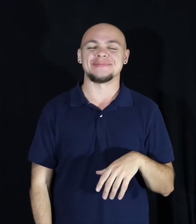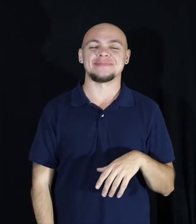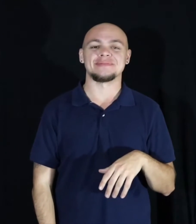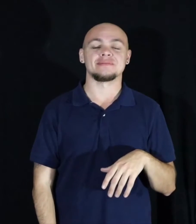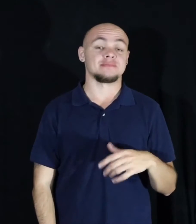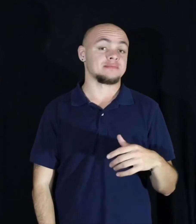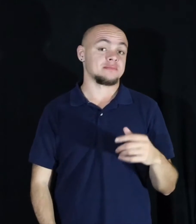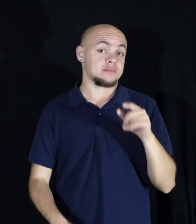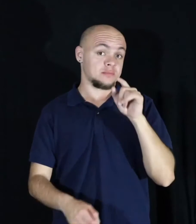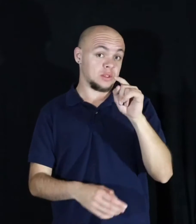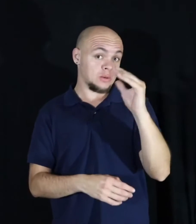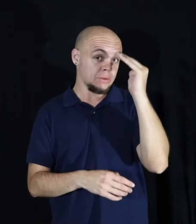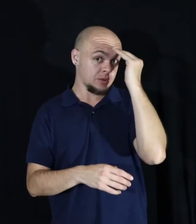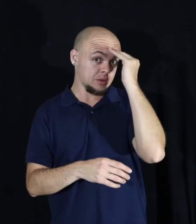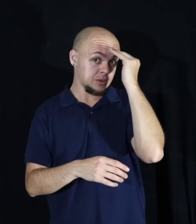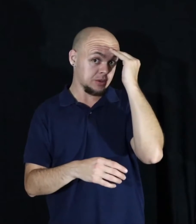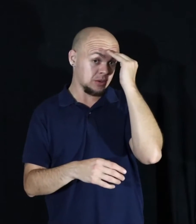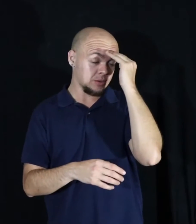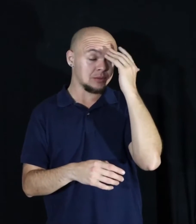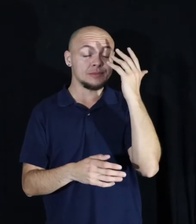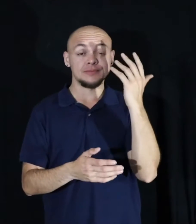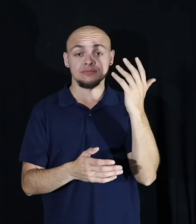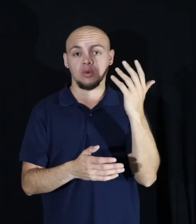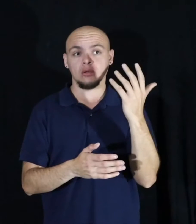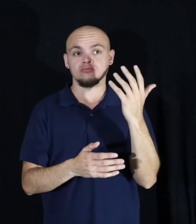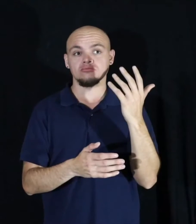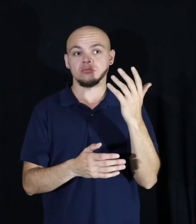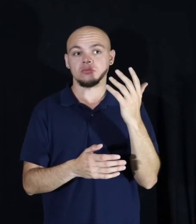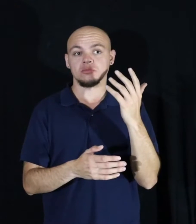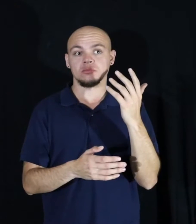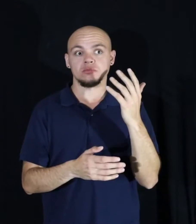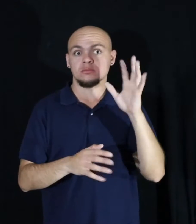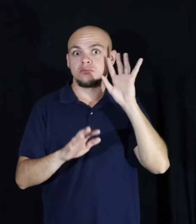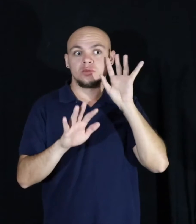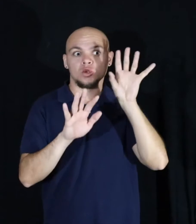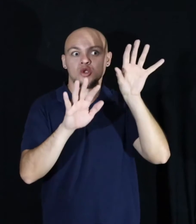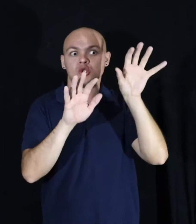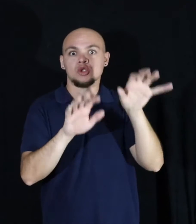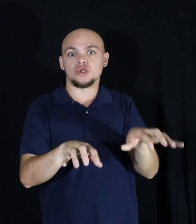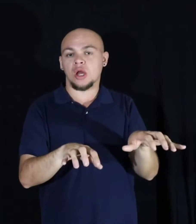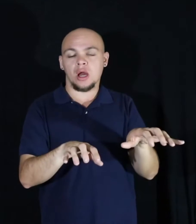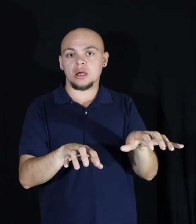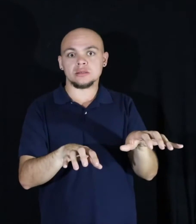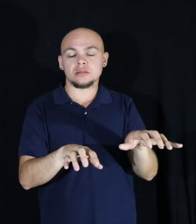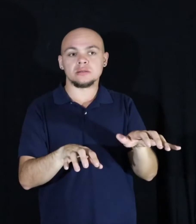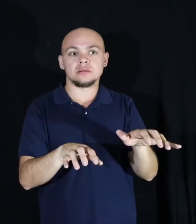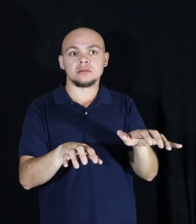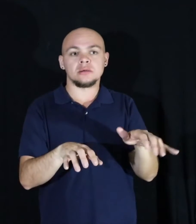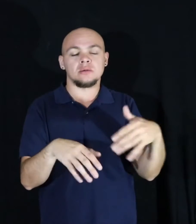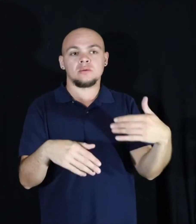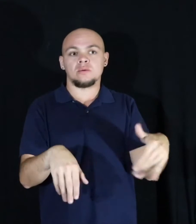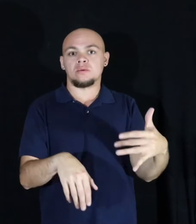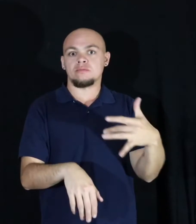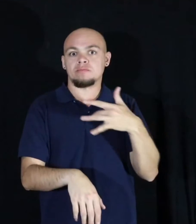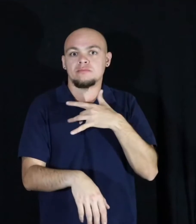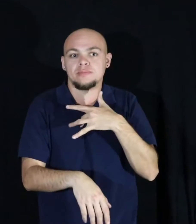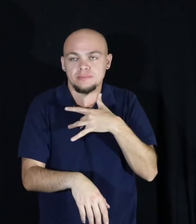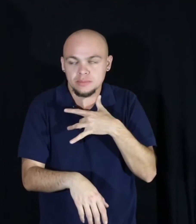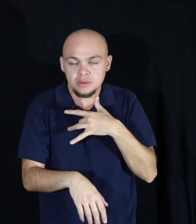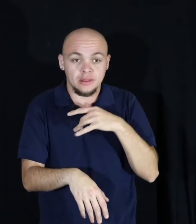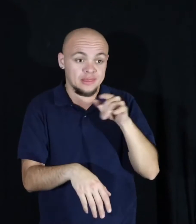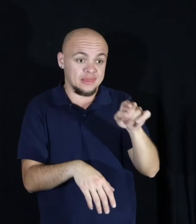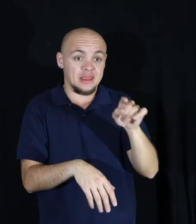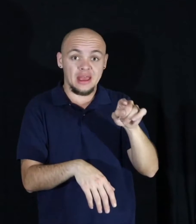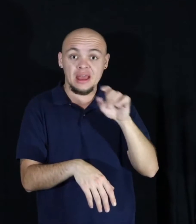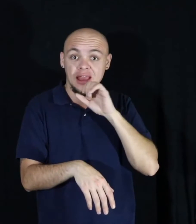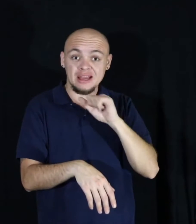Now, how many of you know would actually be completely rocked and devastated and probably have a whole lot of pain if that 15